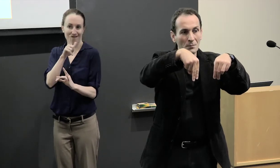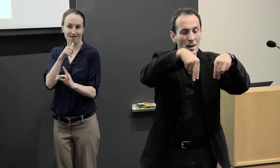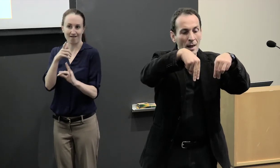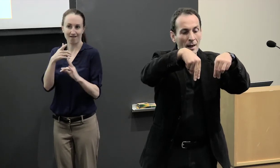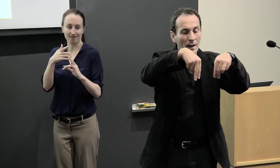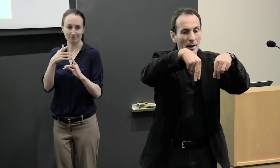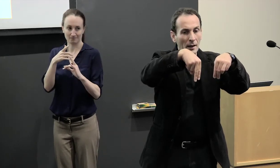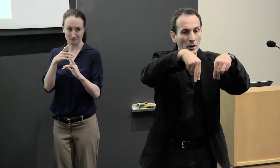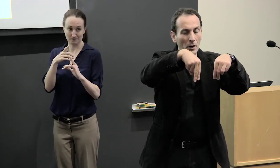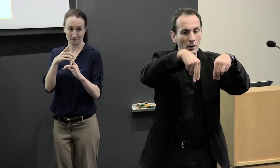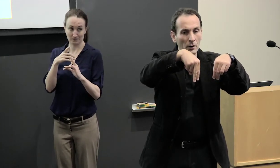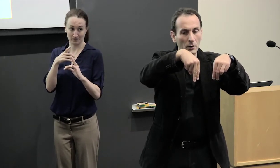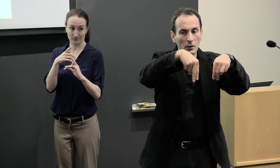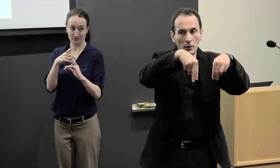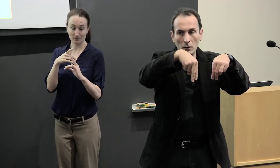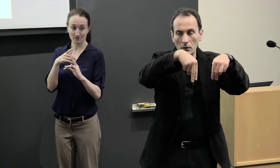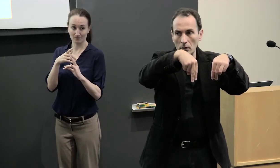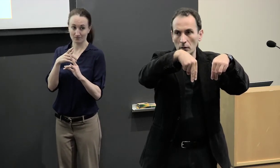talk.